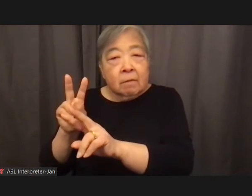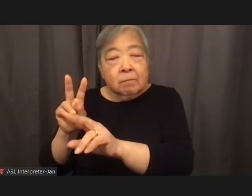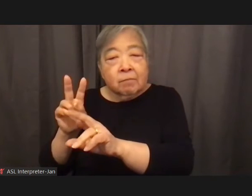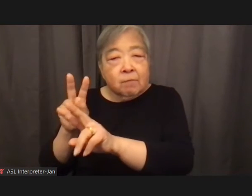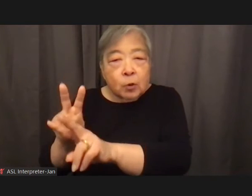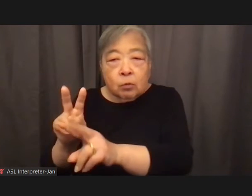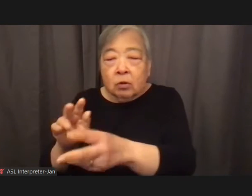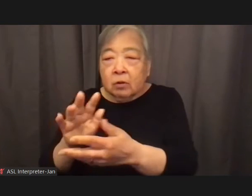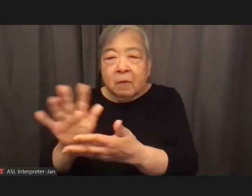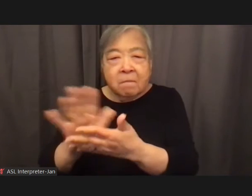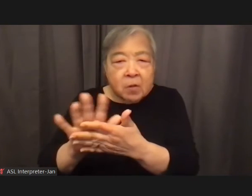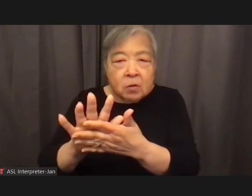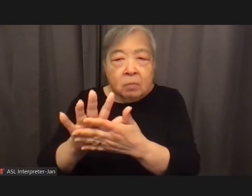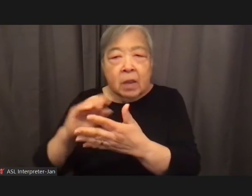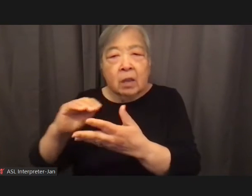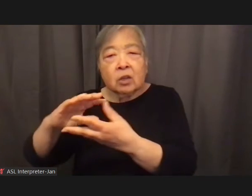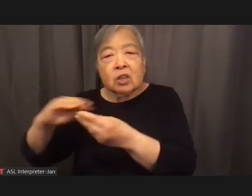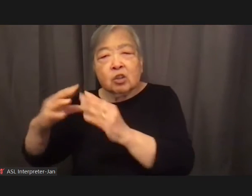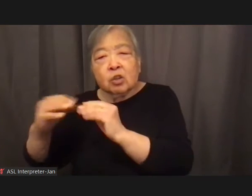and the storytelling, because